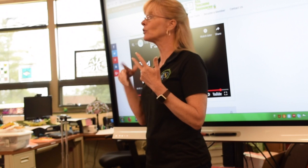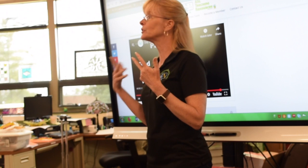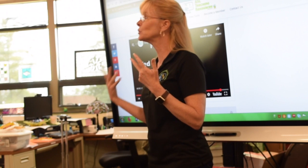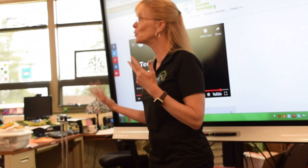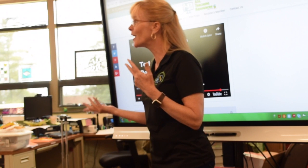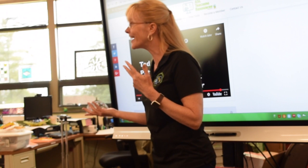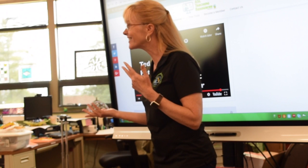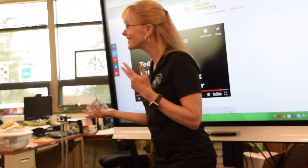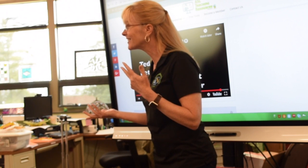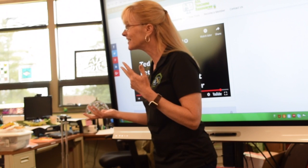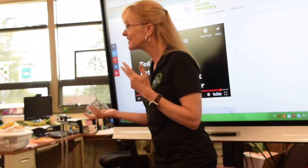going to what?